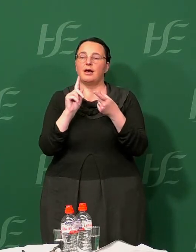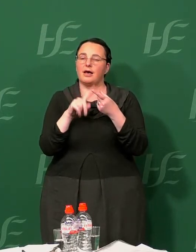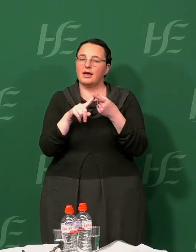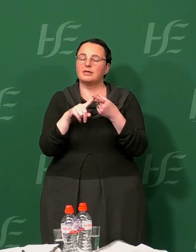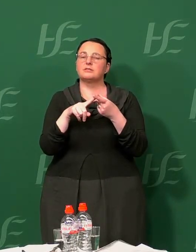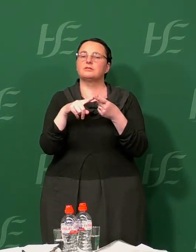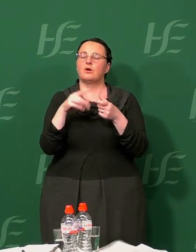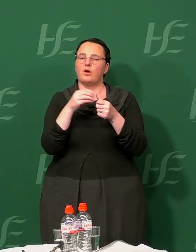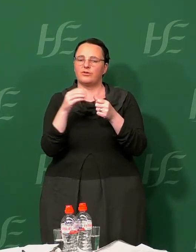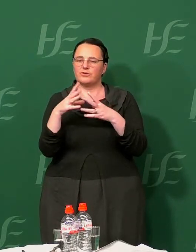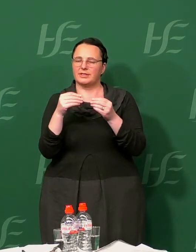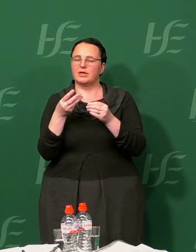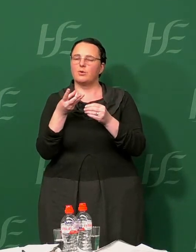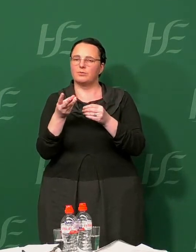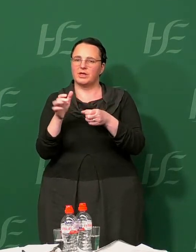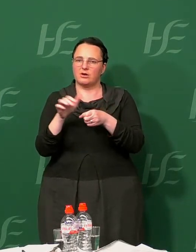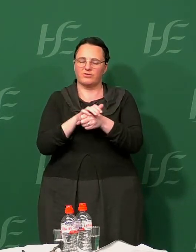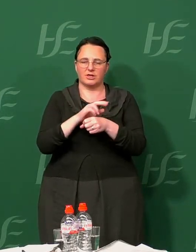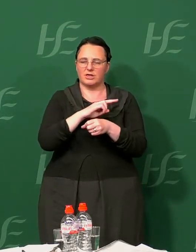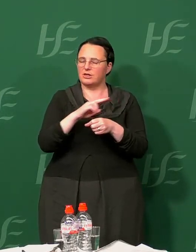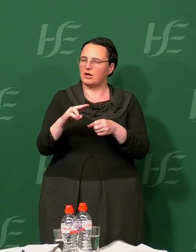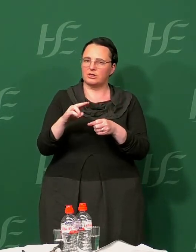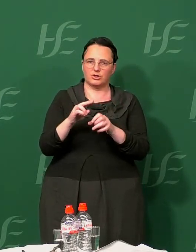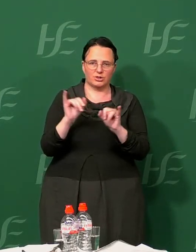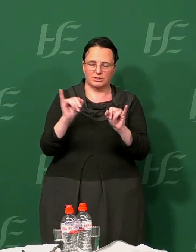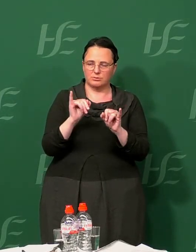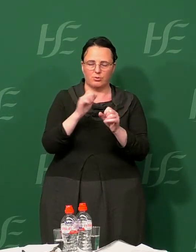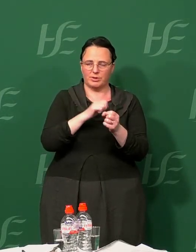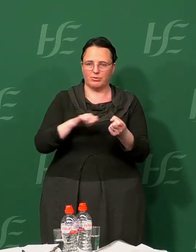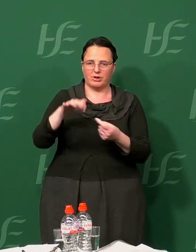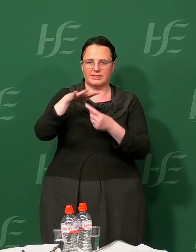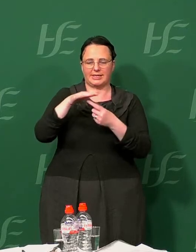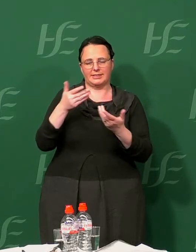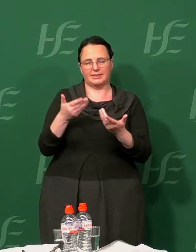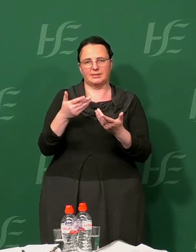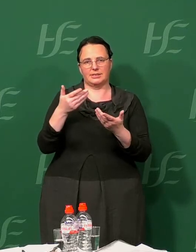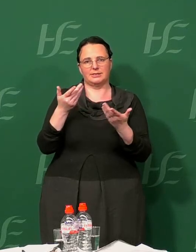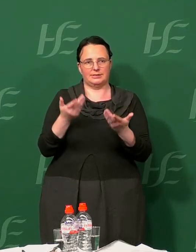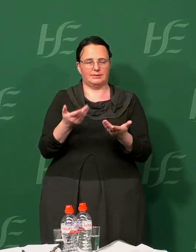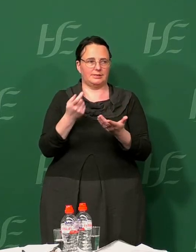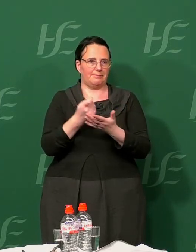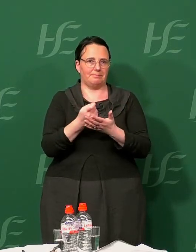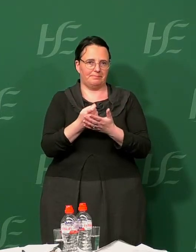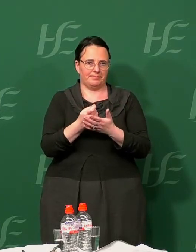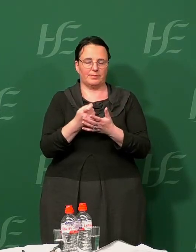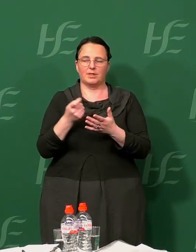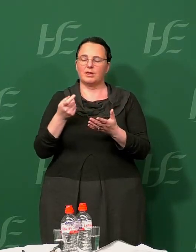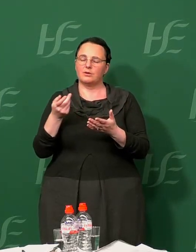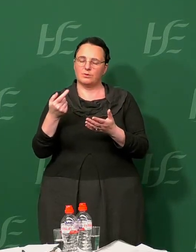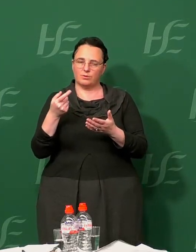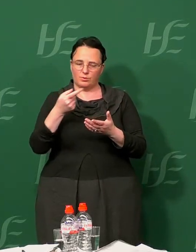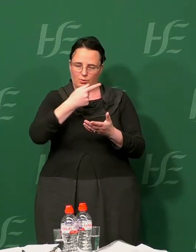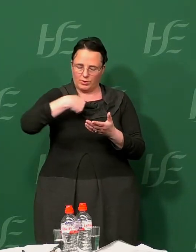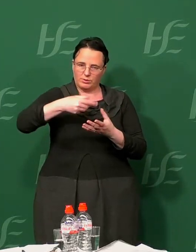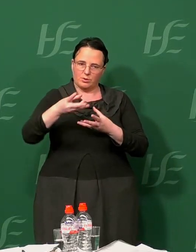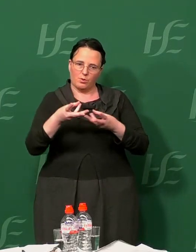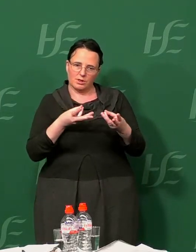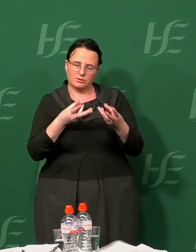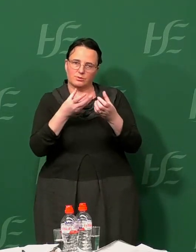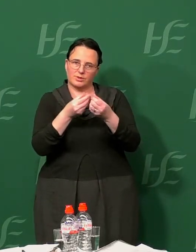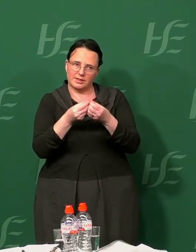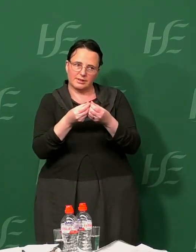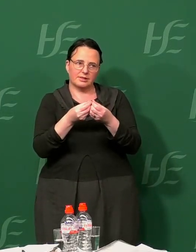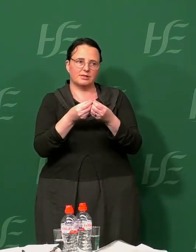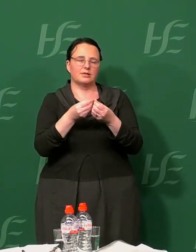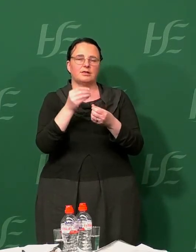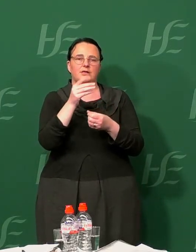more routine tasks that are not urgent, that they won't be prioritising at this point in time. And we would have worked through that, through Dr. Colm Henry